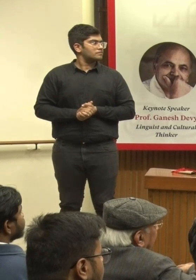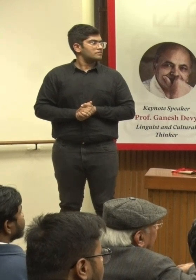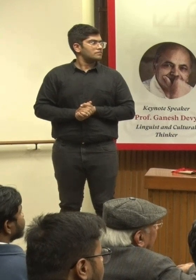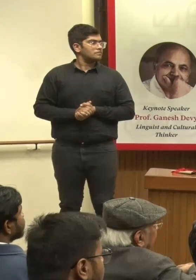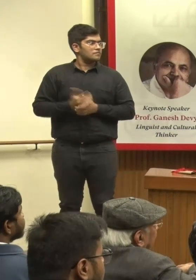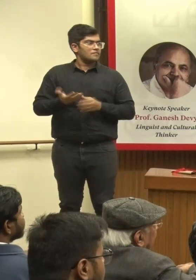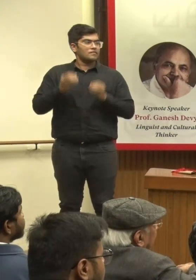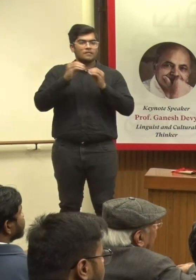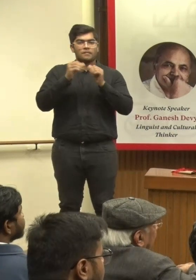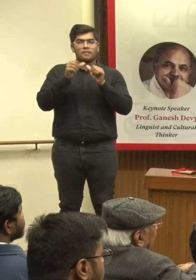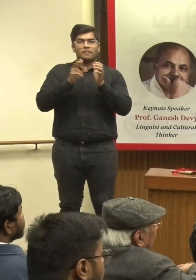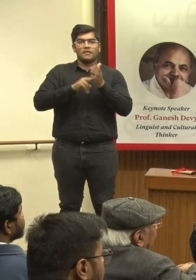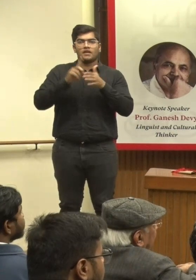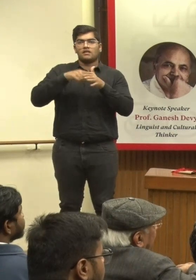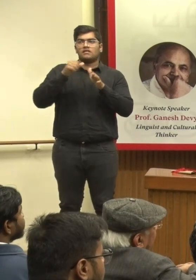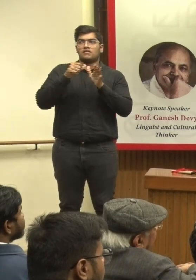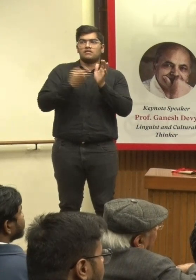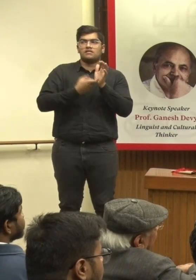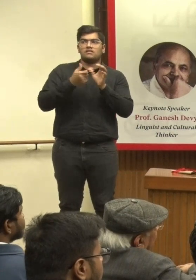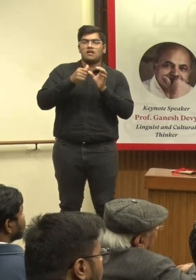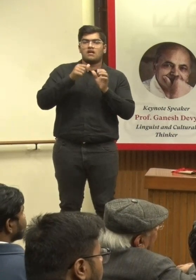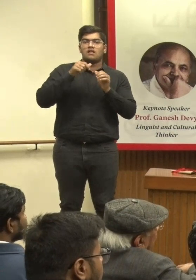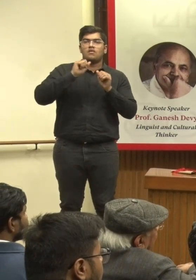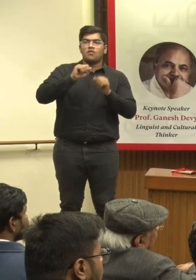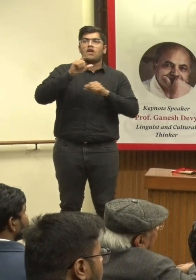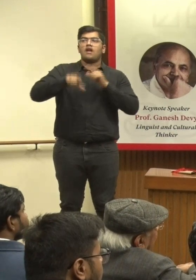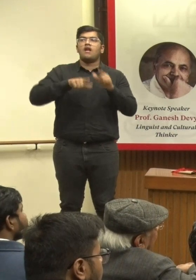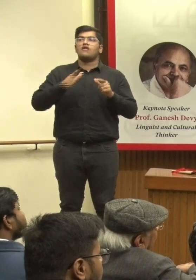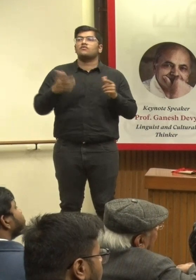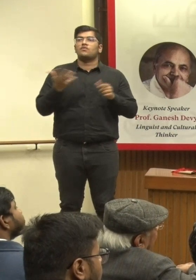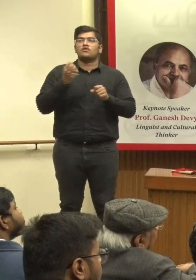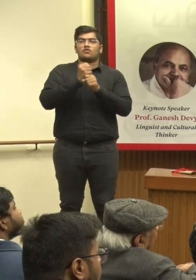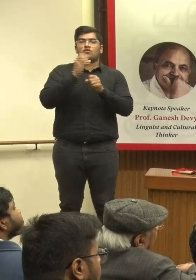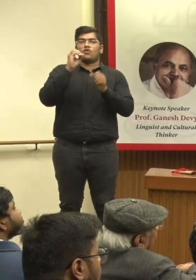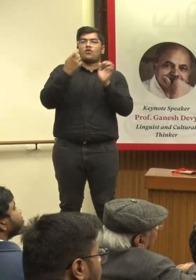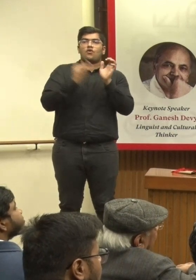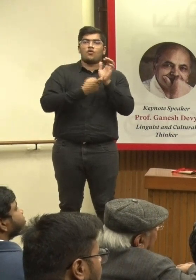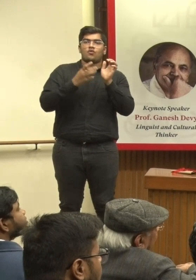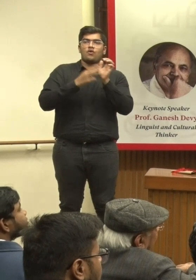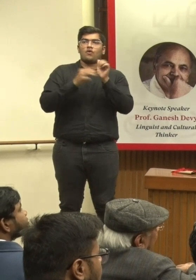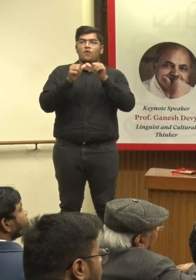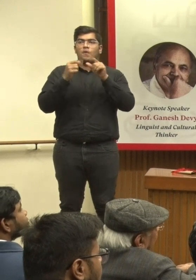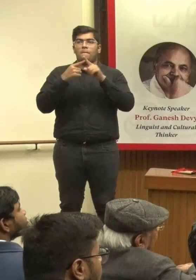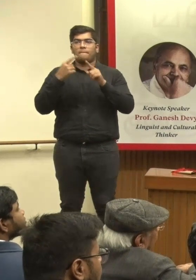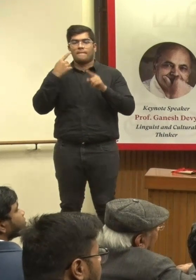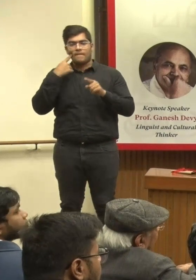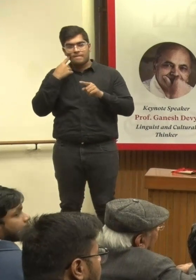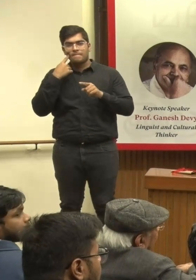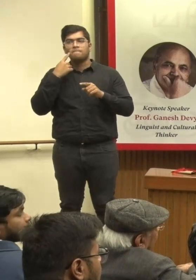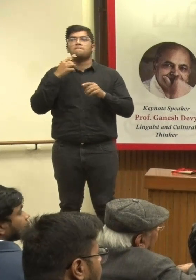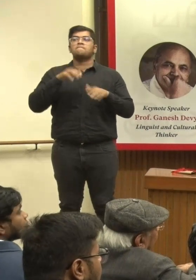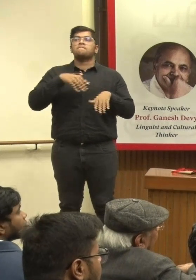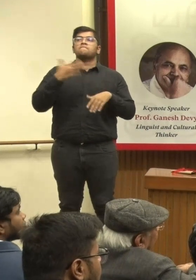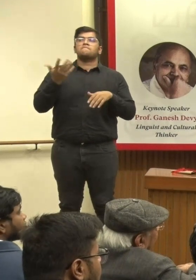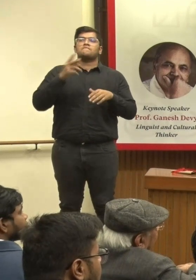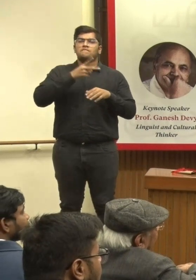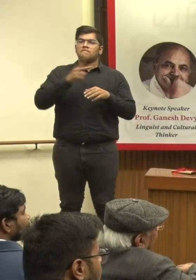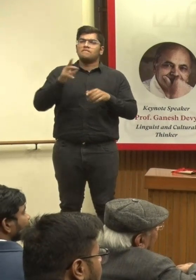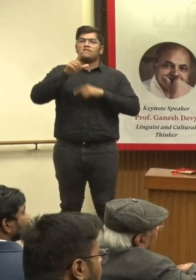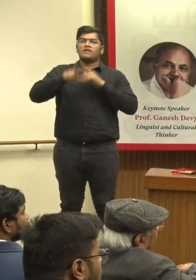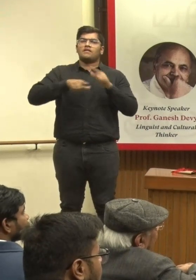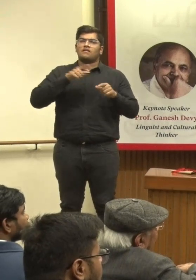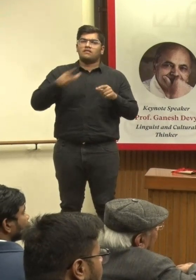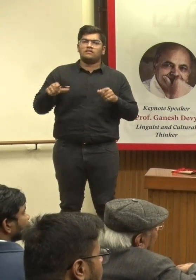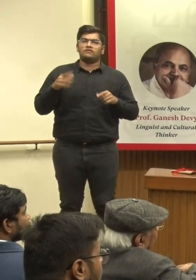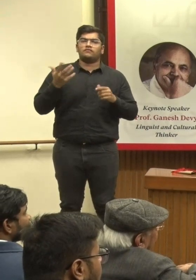The Banjaras have Gormati as their language. The Sansis have Bhatu as their language. Now